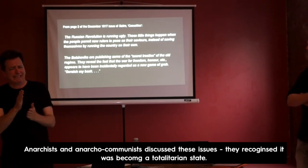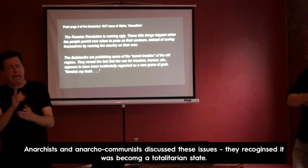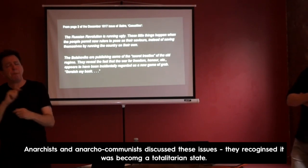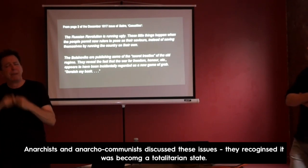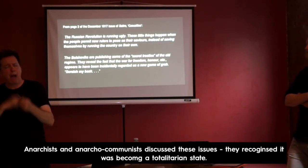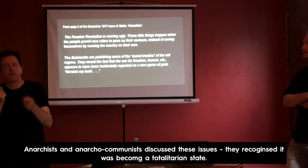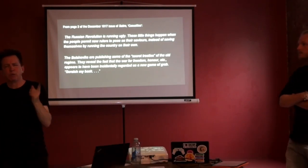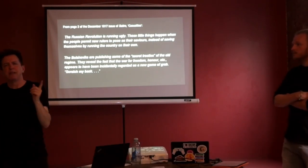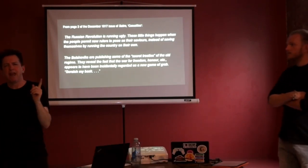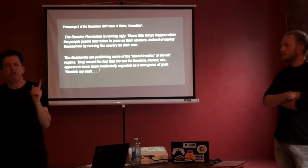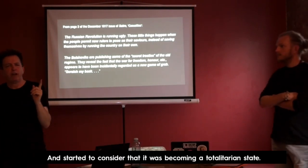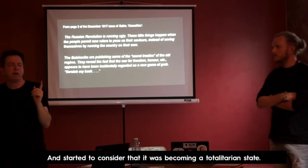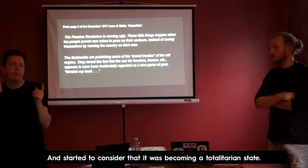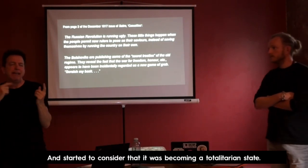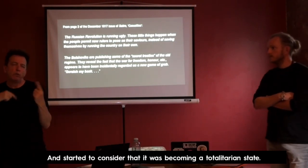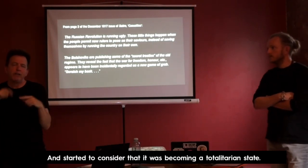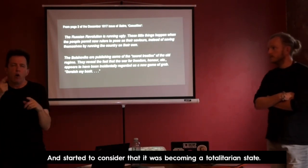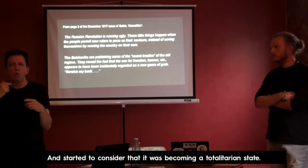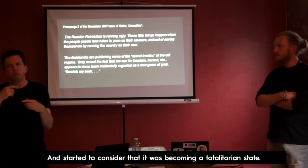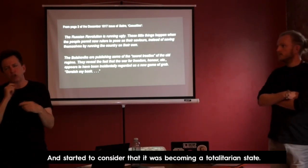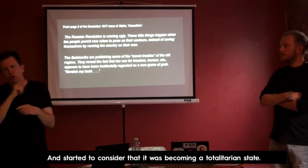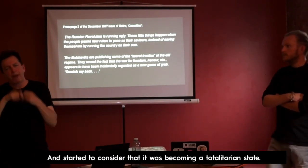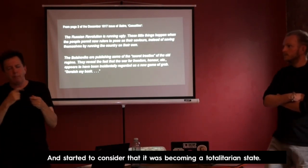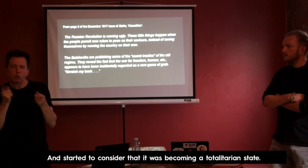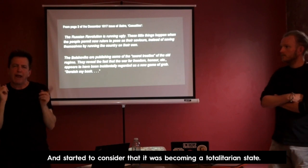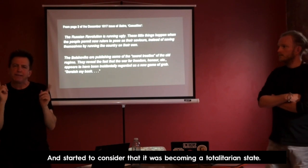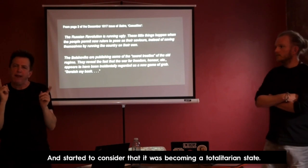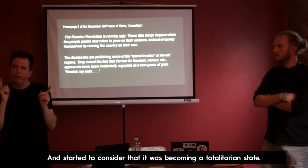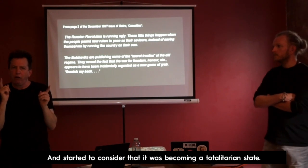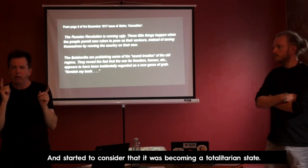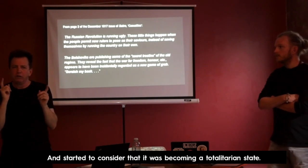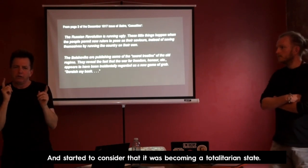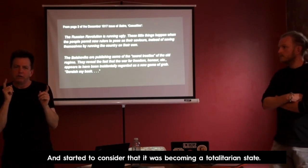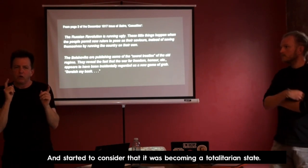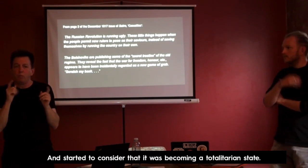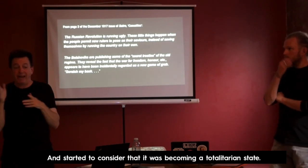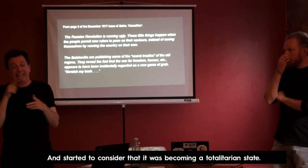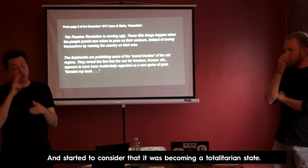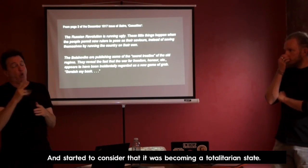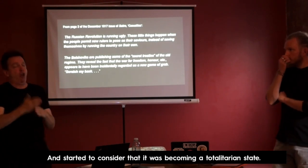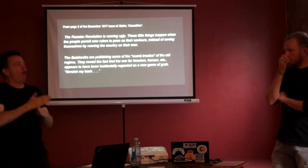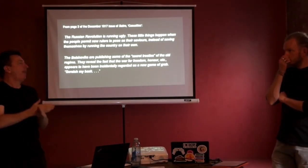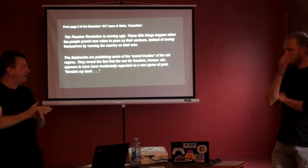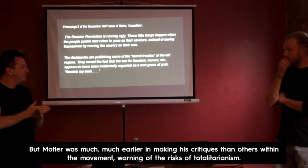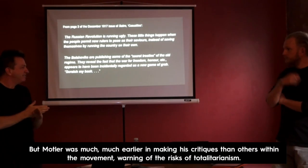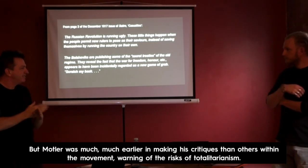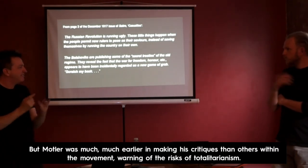later on and start to consider that it was becoming a totalitarian state. But he